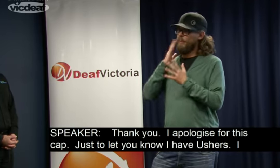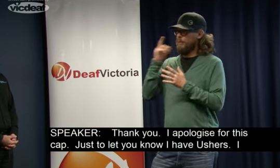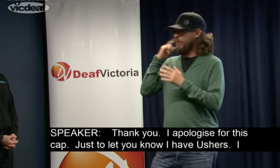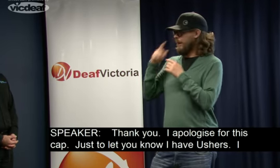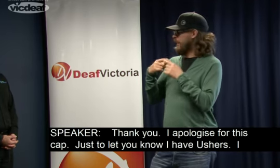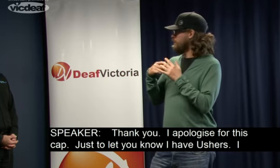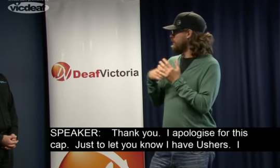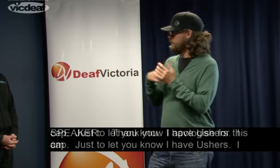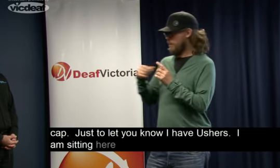uncomfortable.